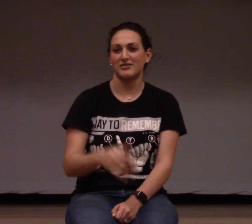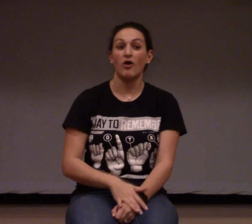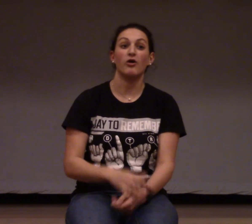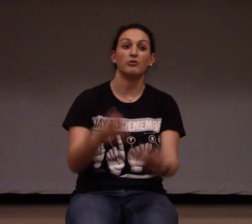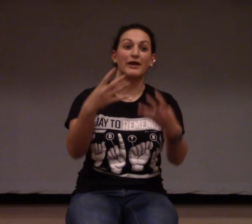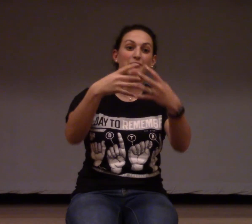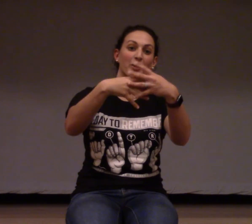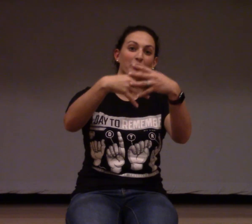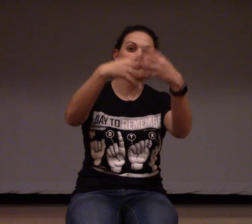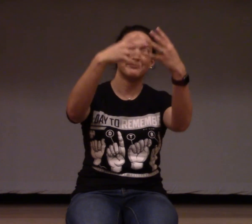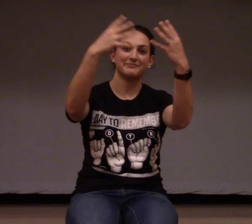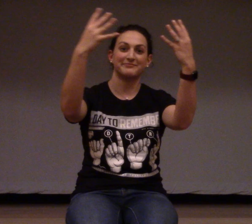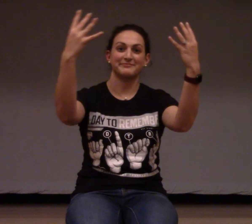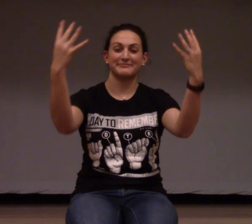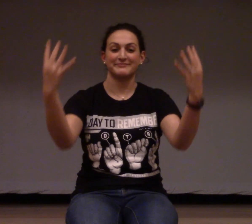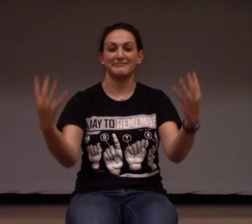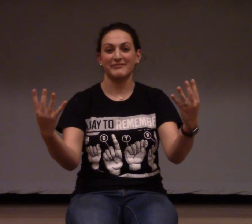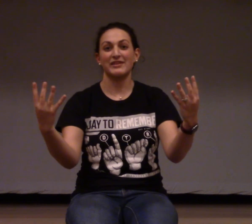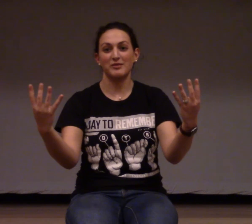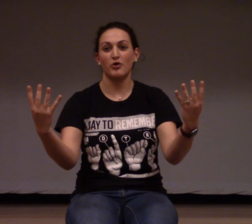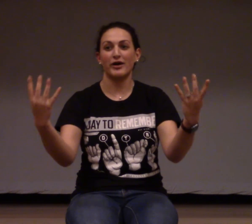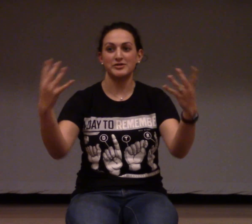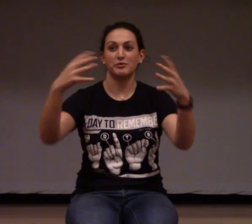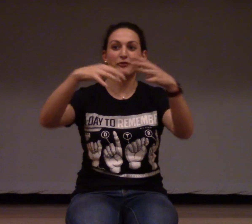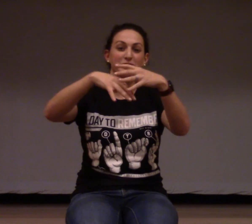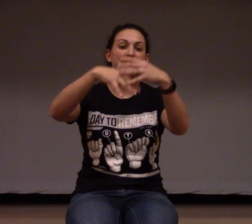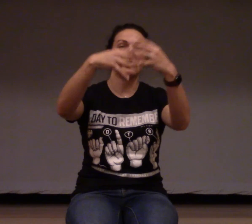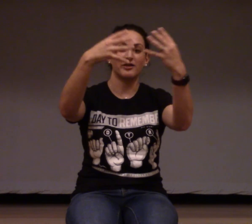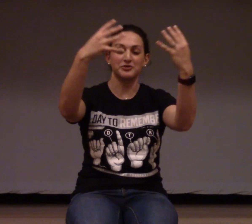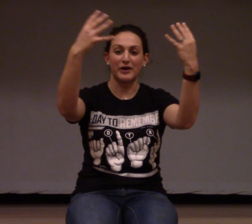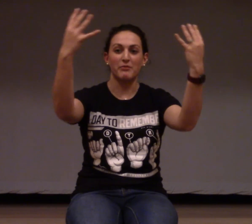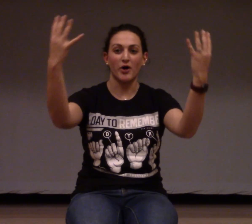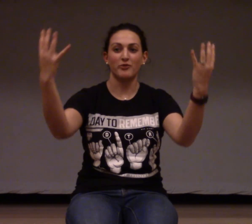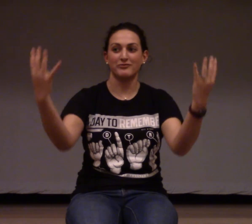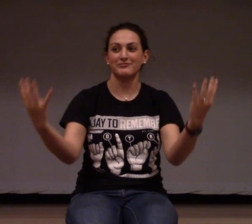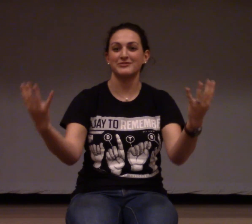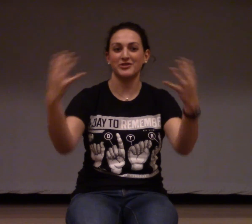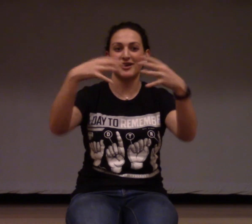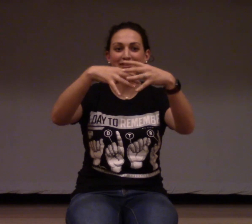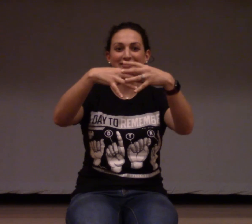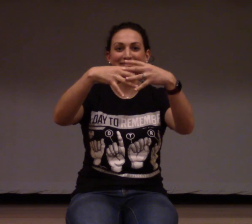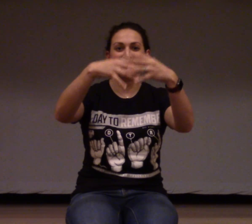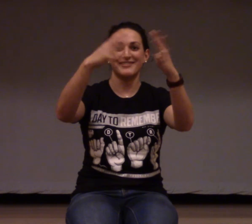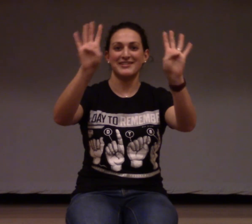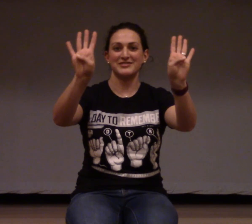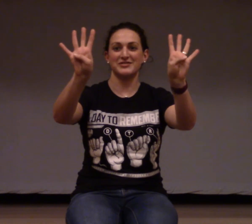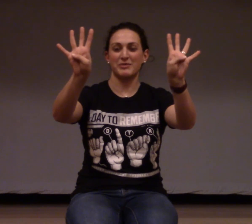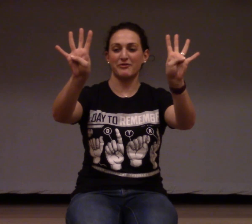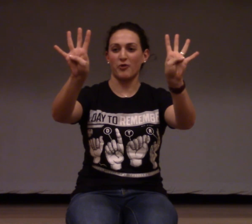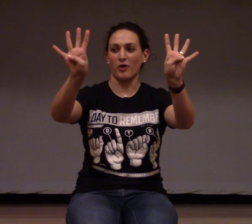Oh, rainbow. The boy I interpret for his favorite color is rainbow. So you gotta, it's gonna be a 4.